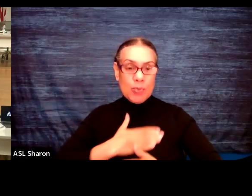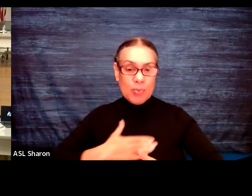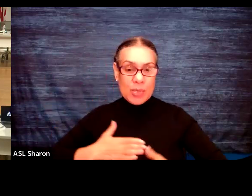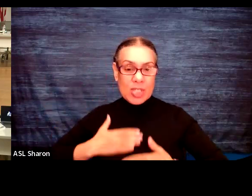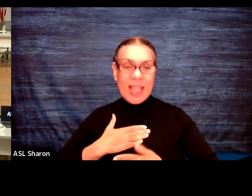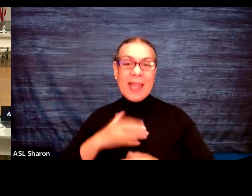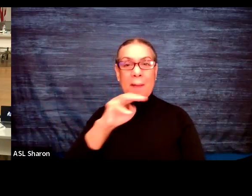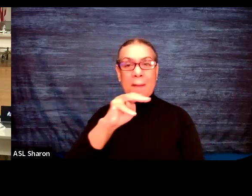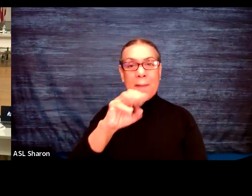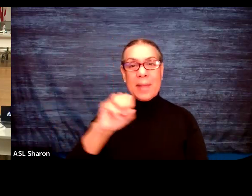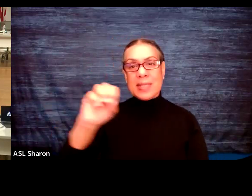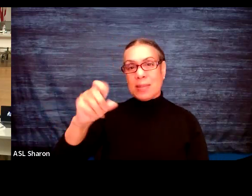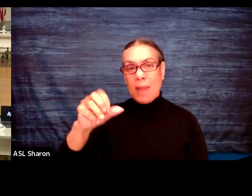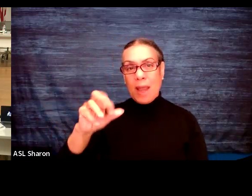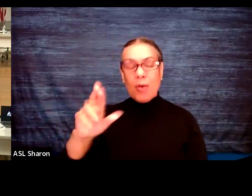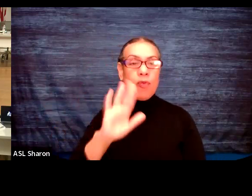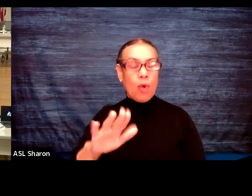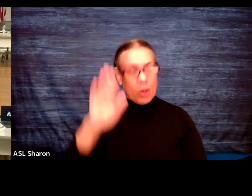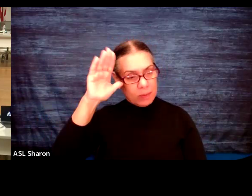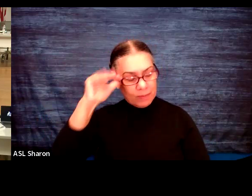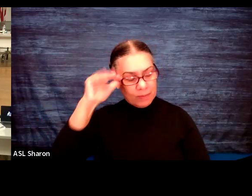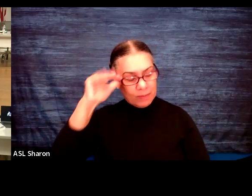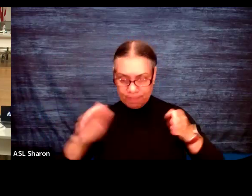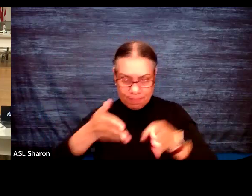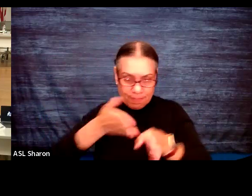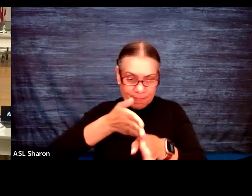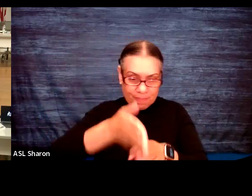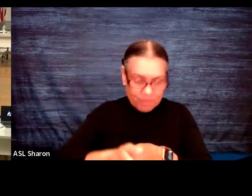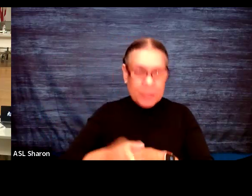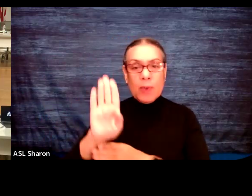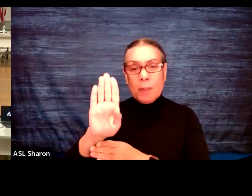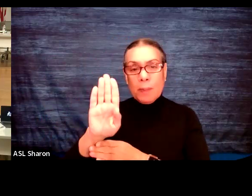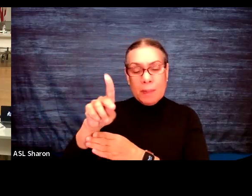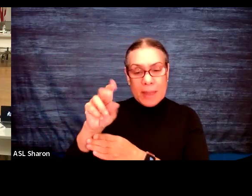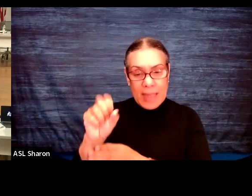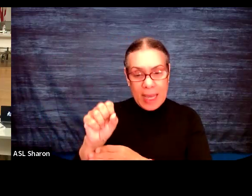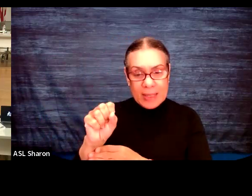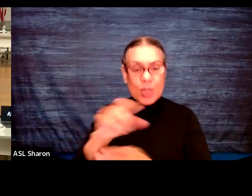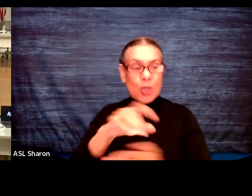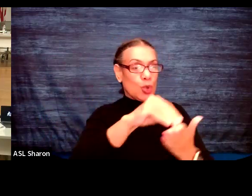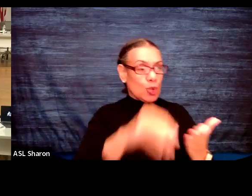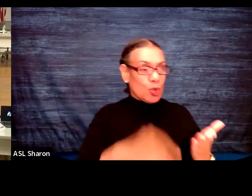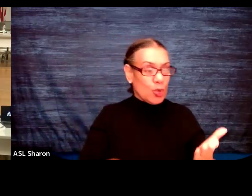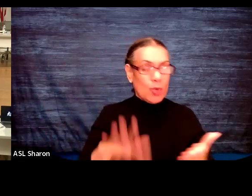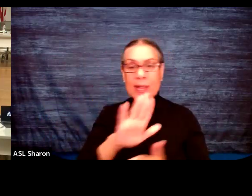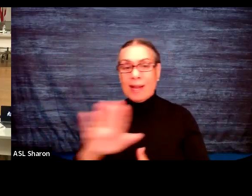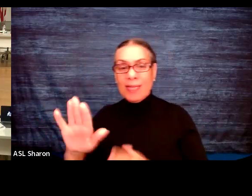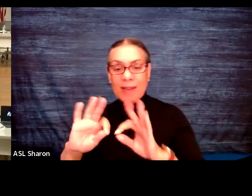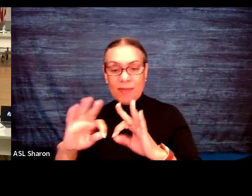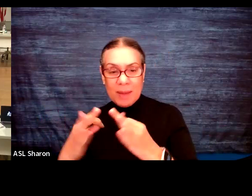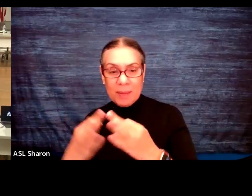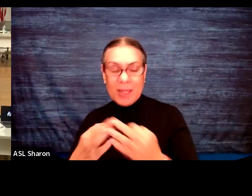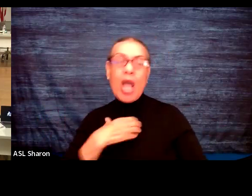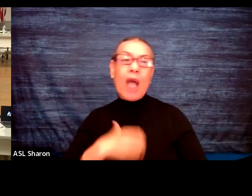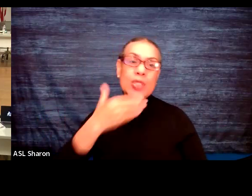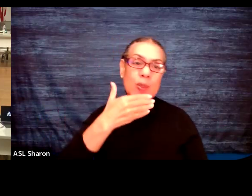Ms. Barrow for her unwavering dedication to BPS students and families, and wish her continued success